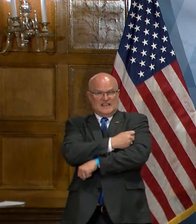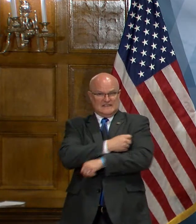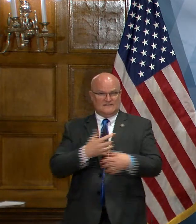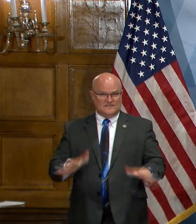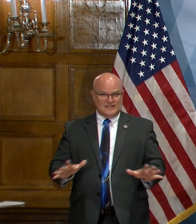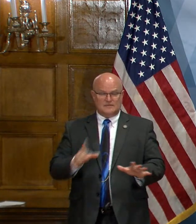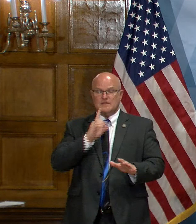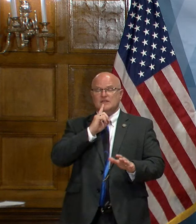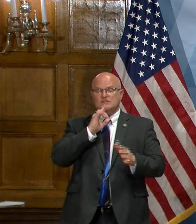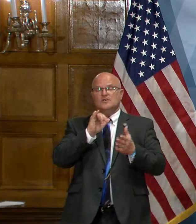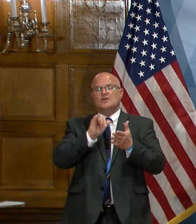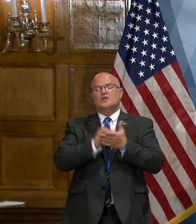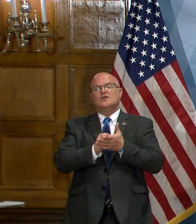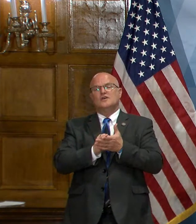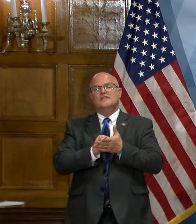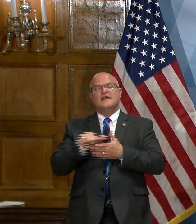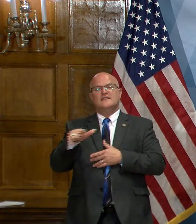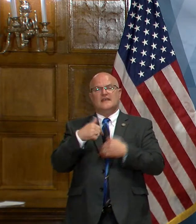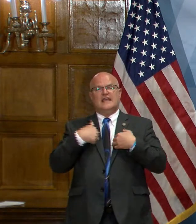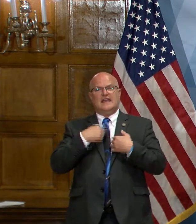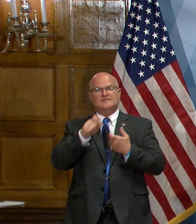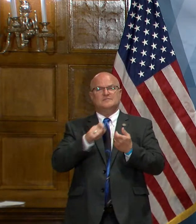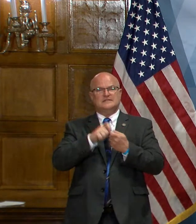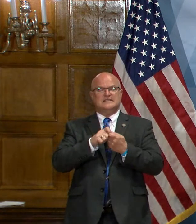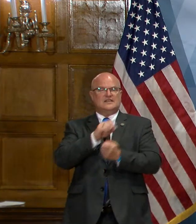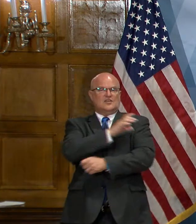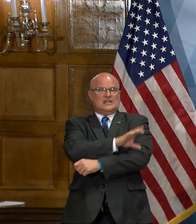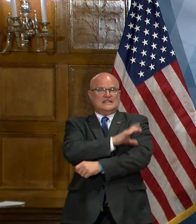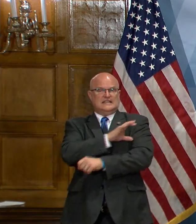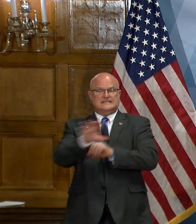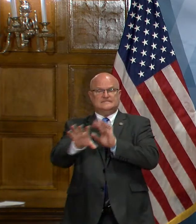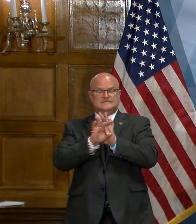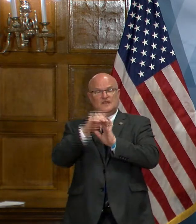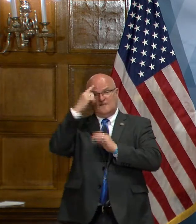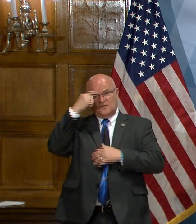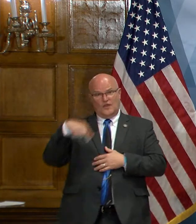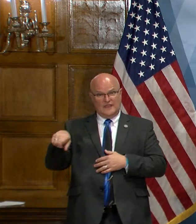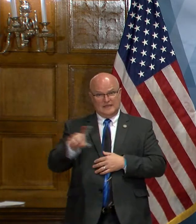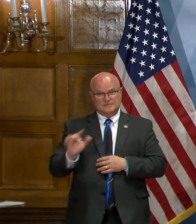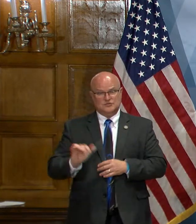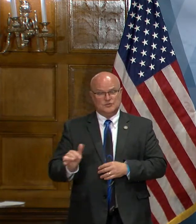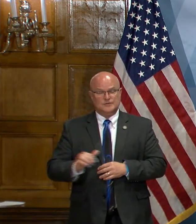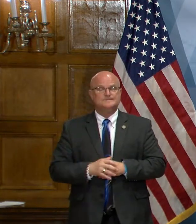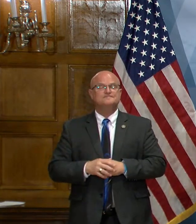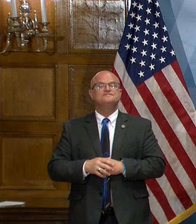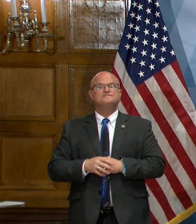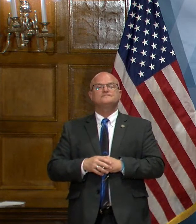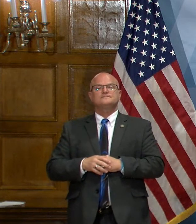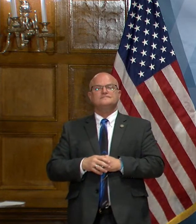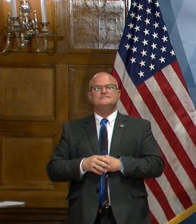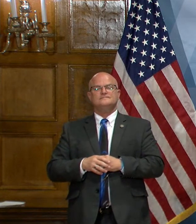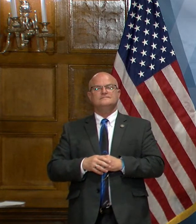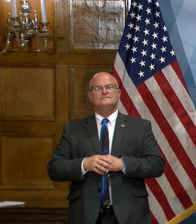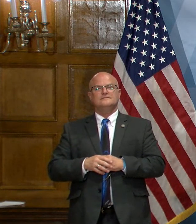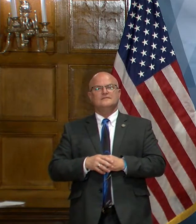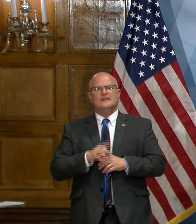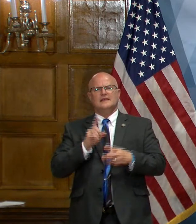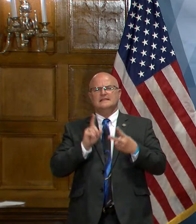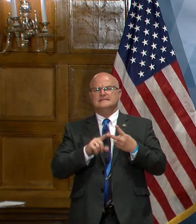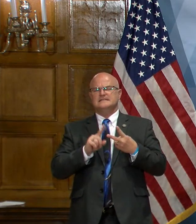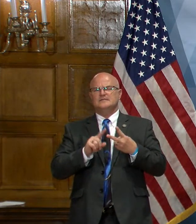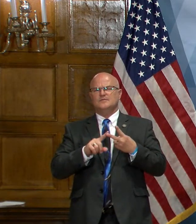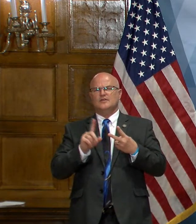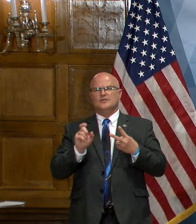vaccinated and making sure that they have particular clinics designated for them. The second part